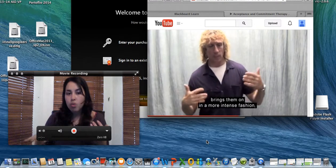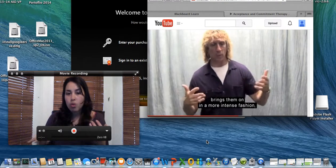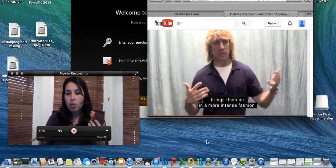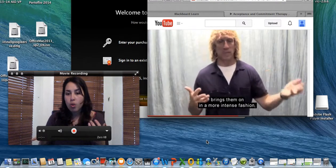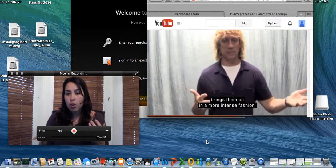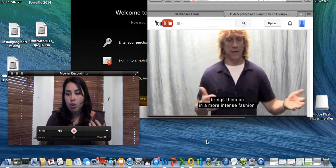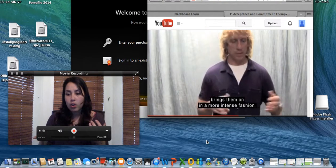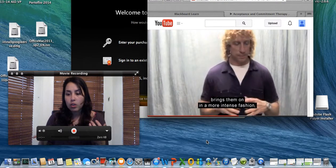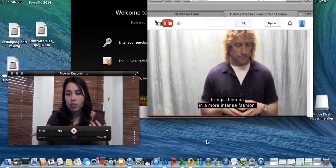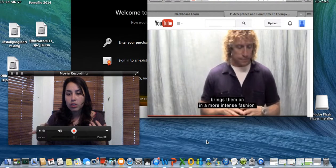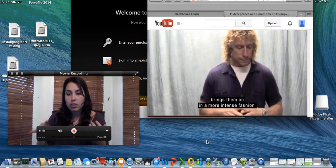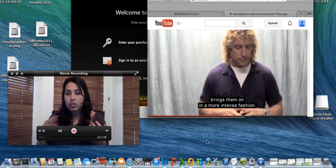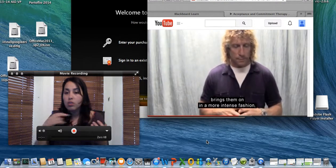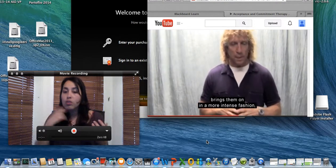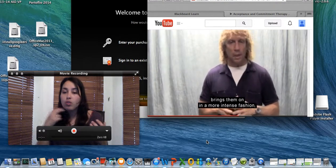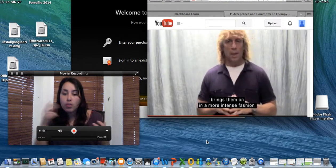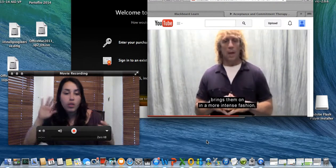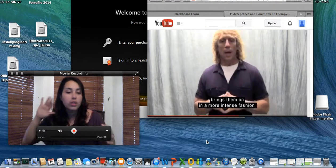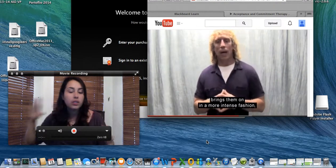in a more intense fashion.